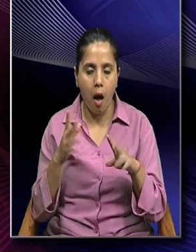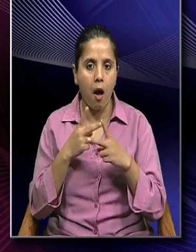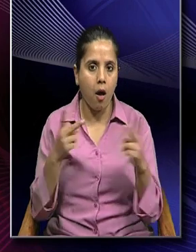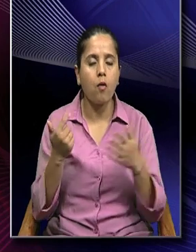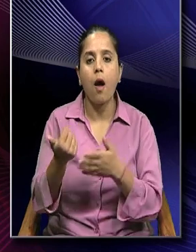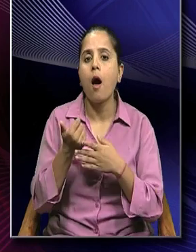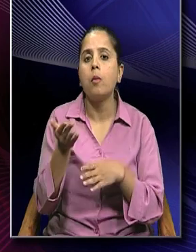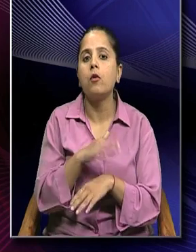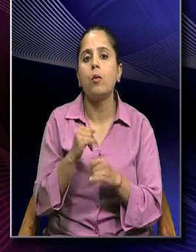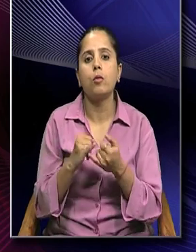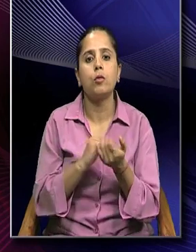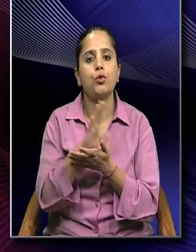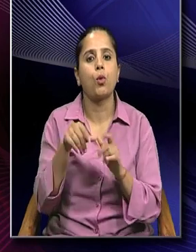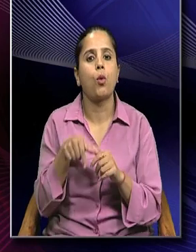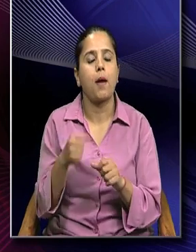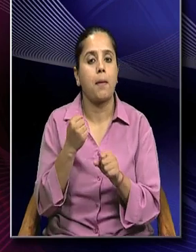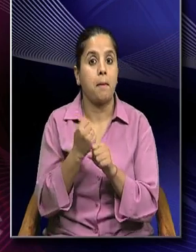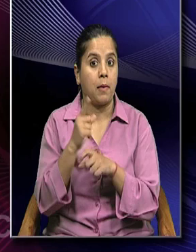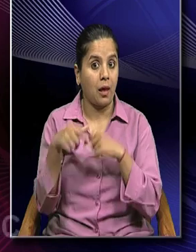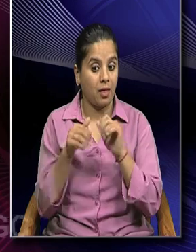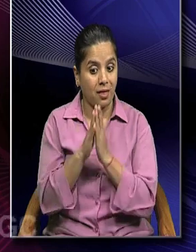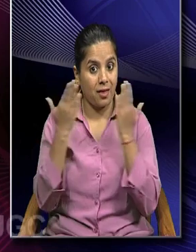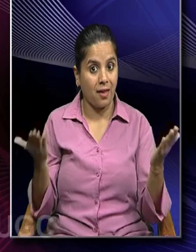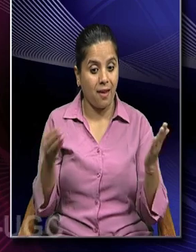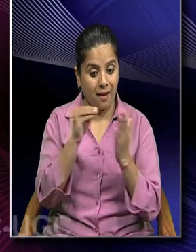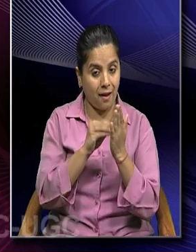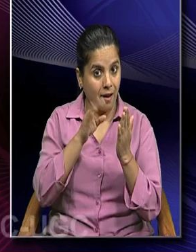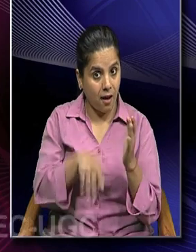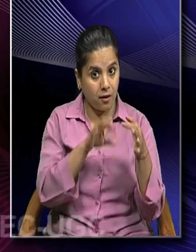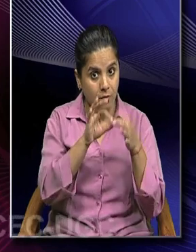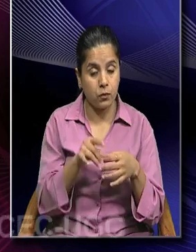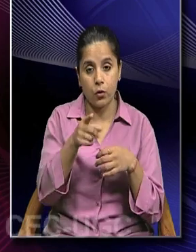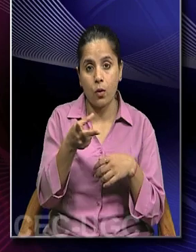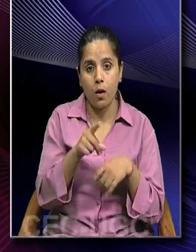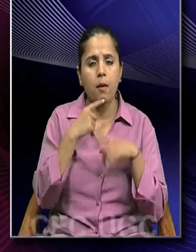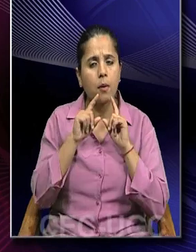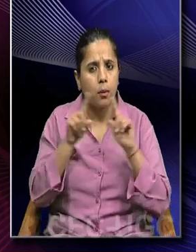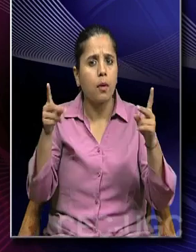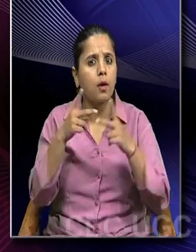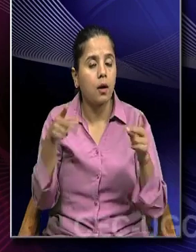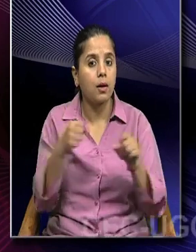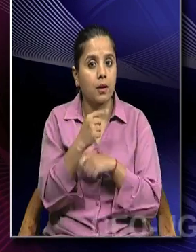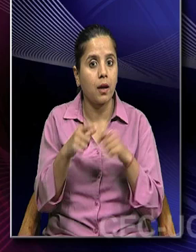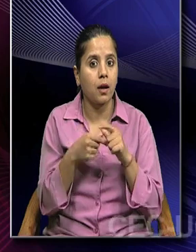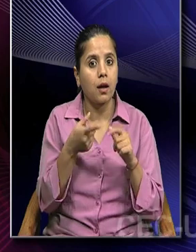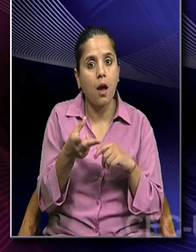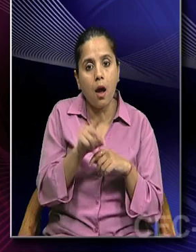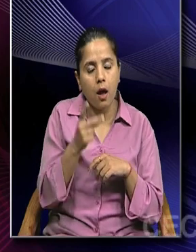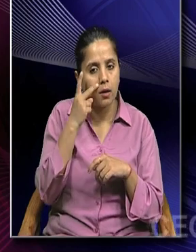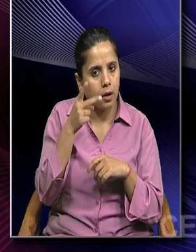the help of the shlokas given in Bhagavad Gita. In this revisiting approach, the concepts from Gita have been